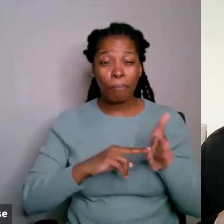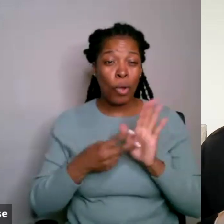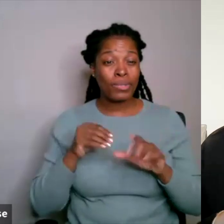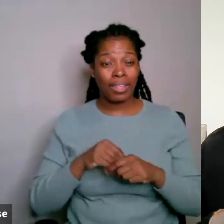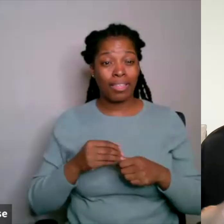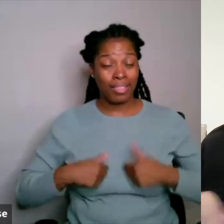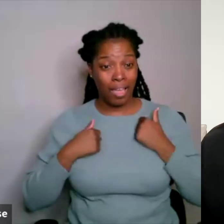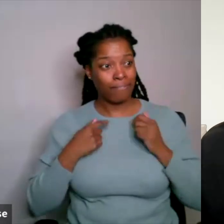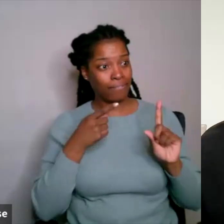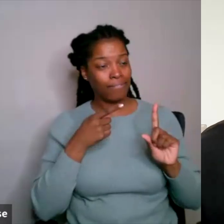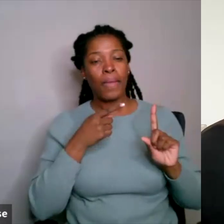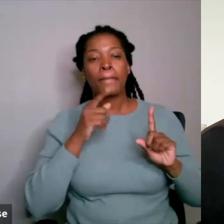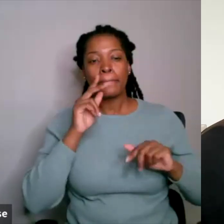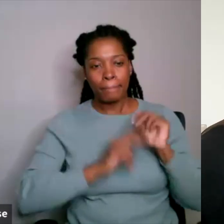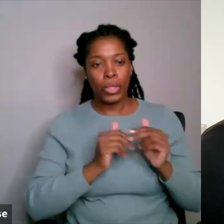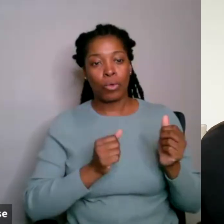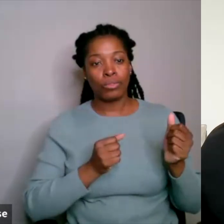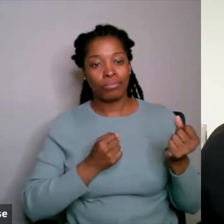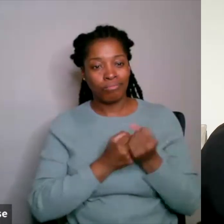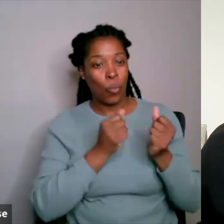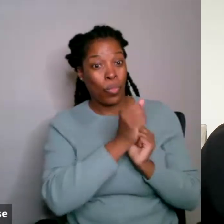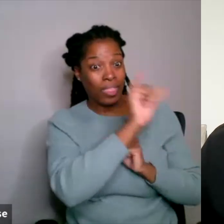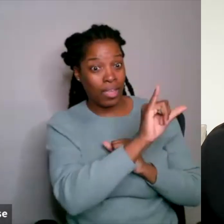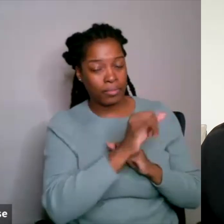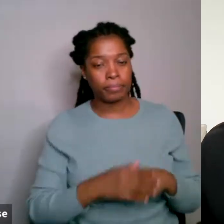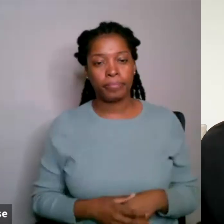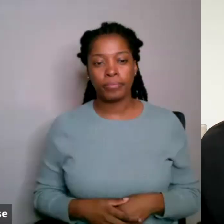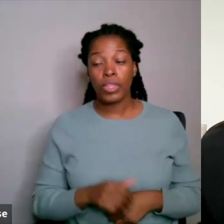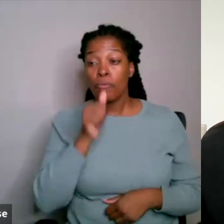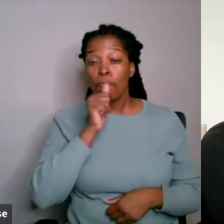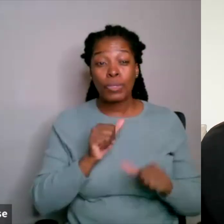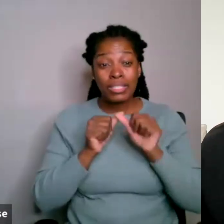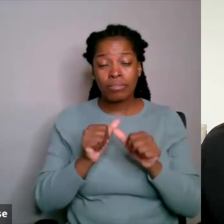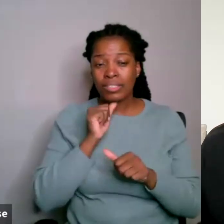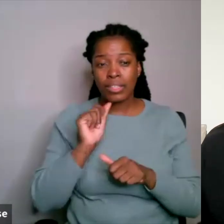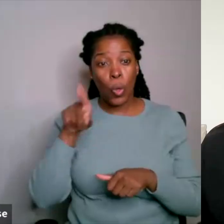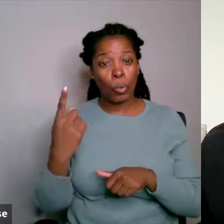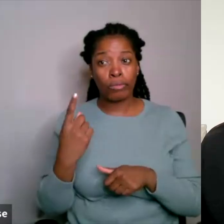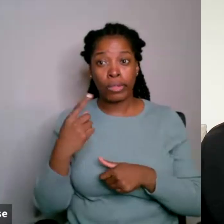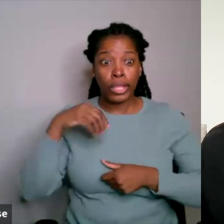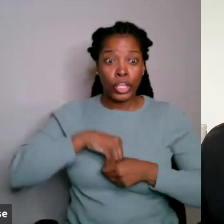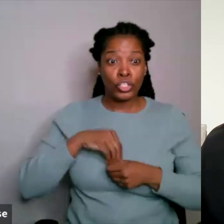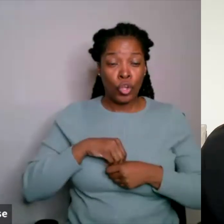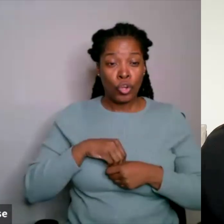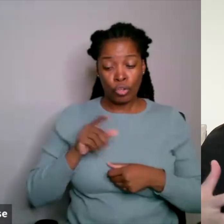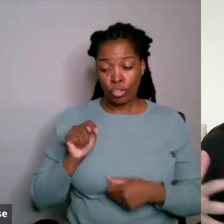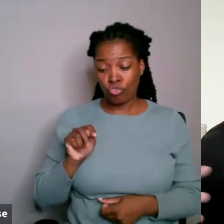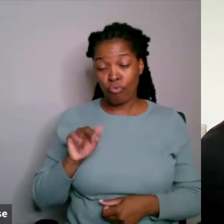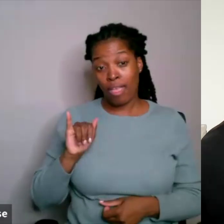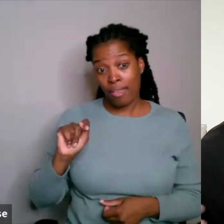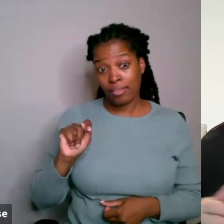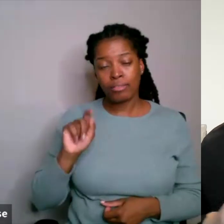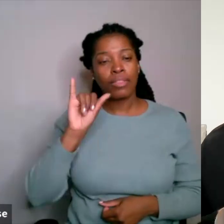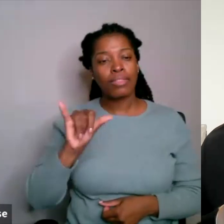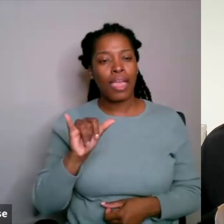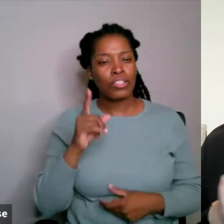around that. Resilience isn't just also an internal trait, it's a strategic asset. It's something that we can